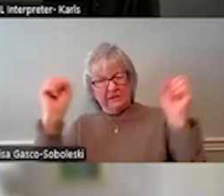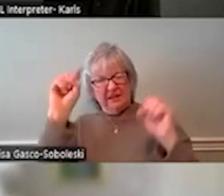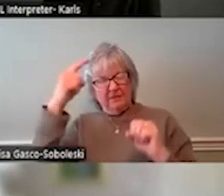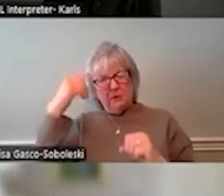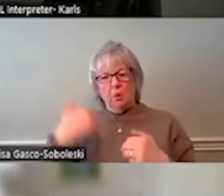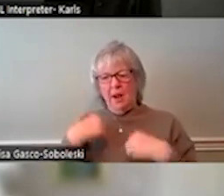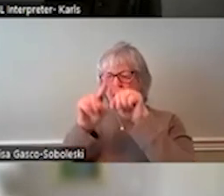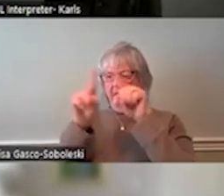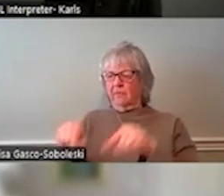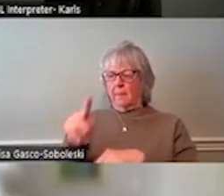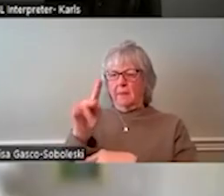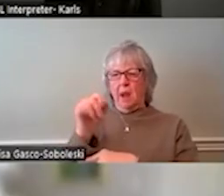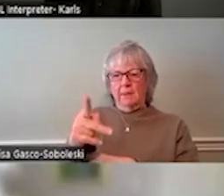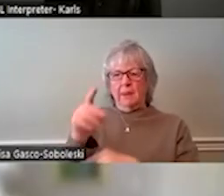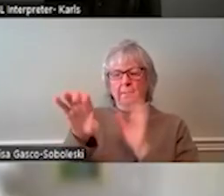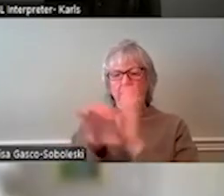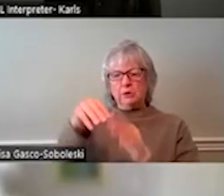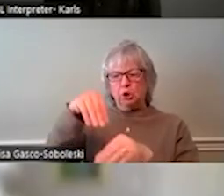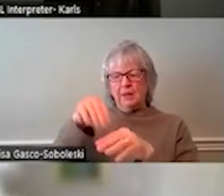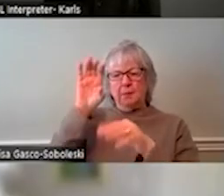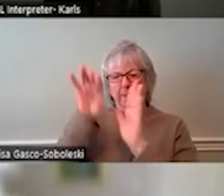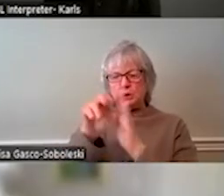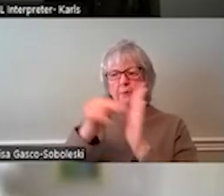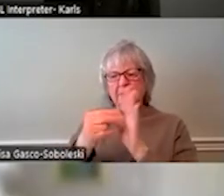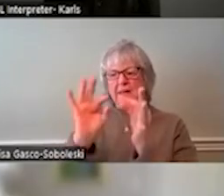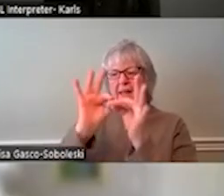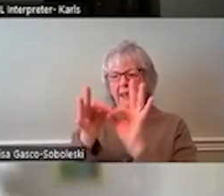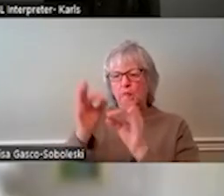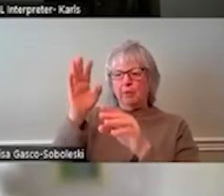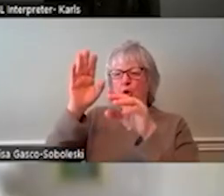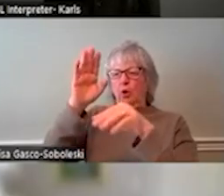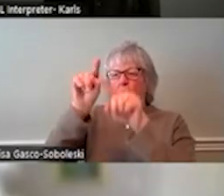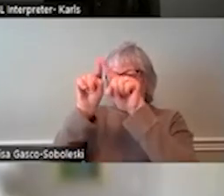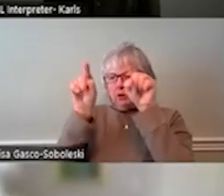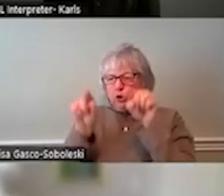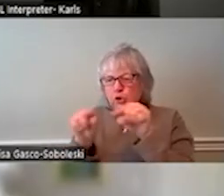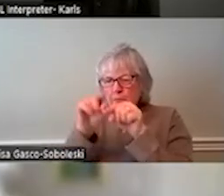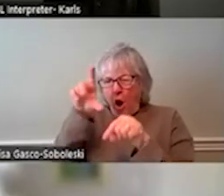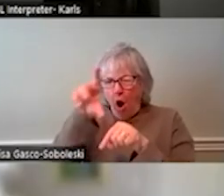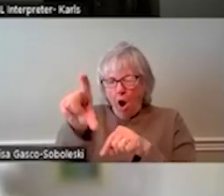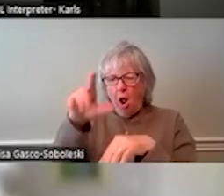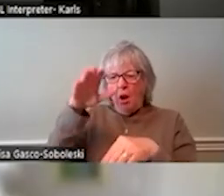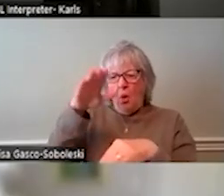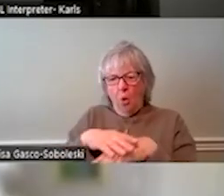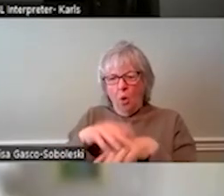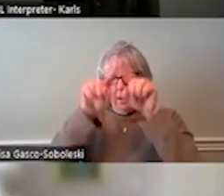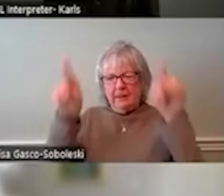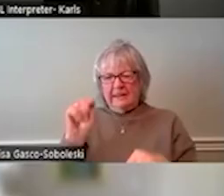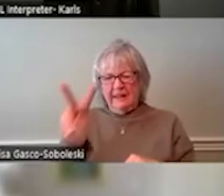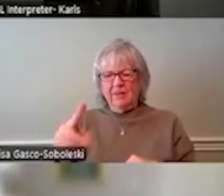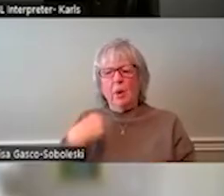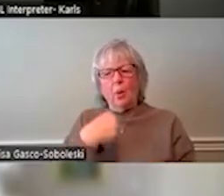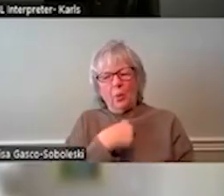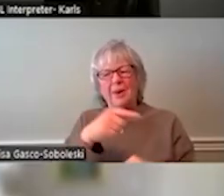I had seen with Mexico that they had picture in picture for their president's announcement, meaning that there's an interpreter